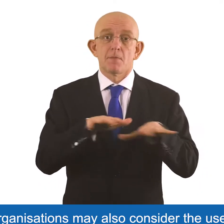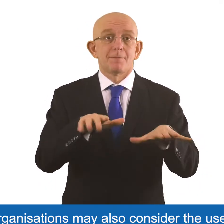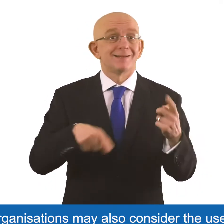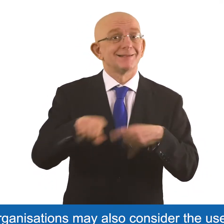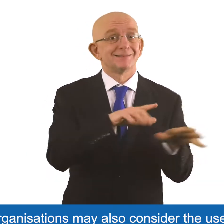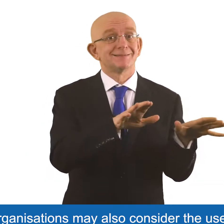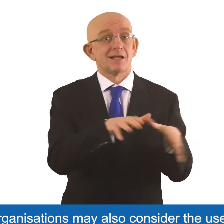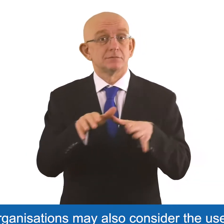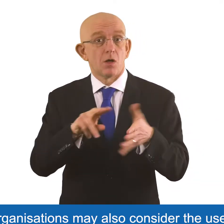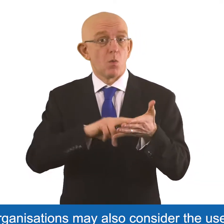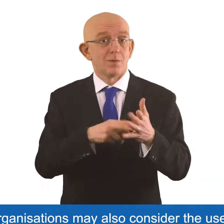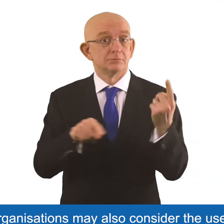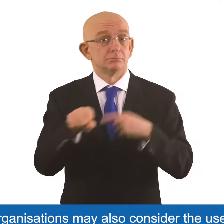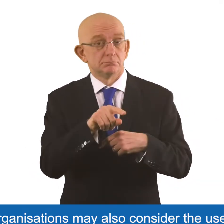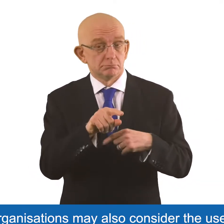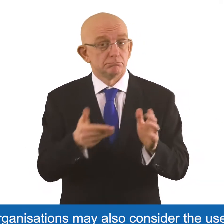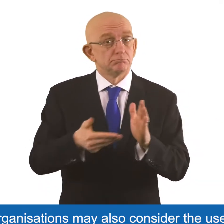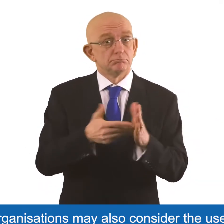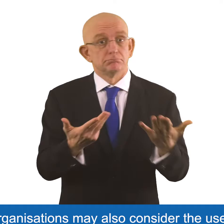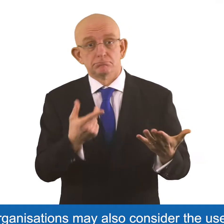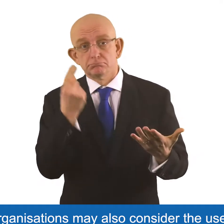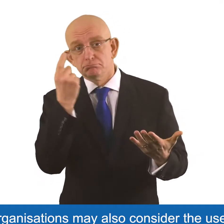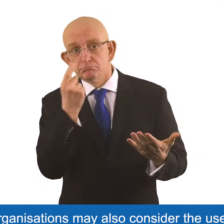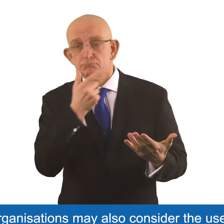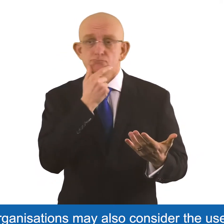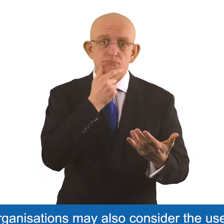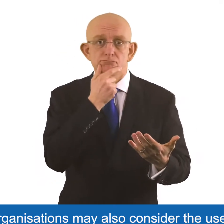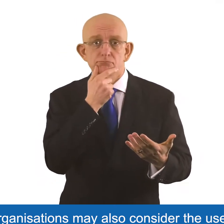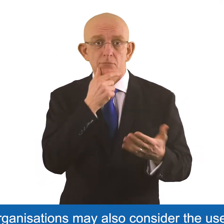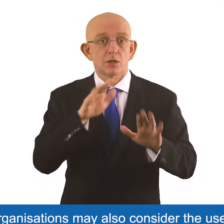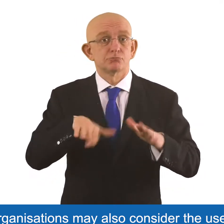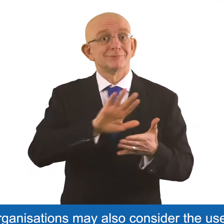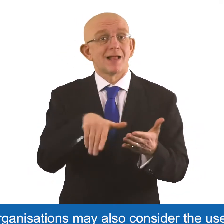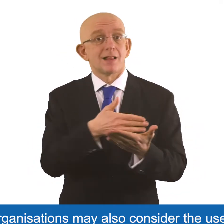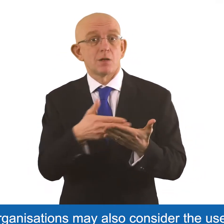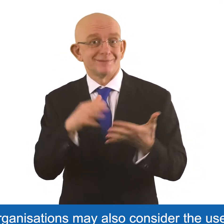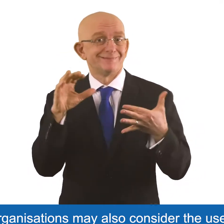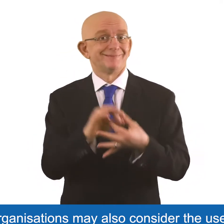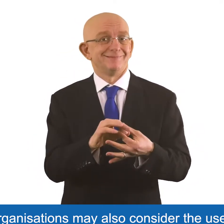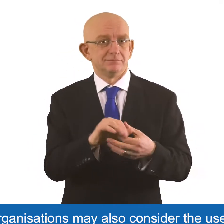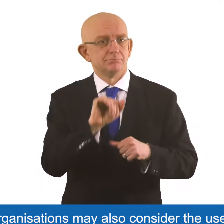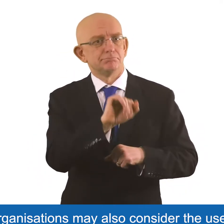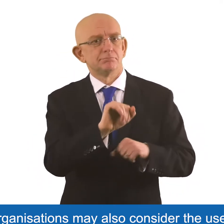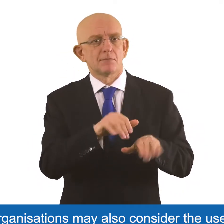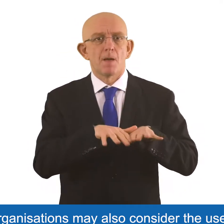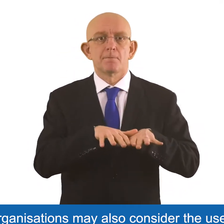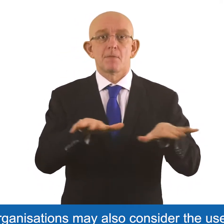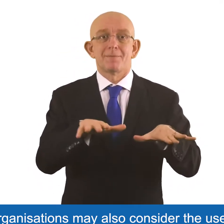Public sector organisations may also consider the use of British Sign Language in relation to the Public Sector Equality